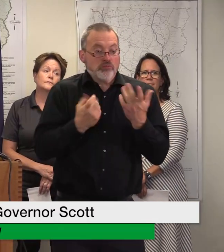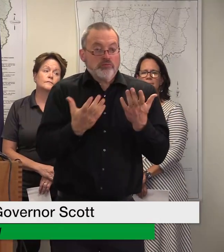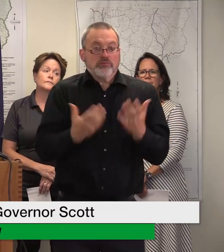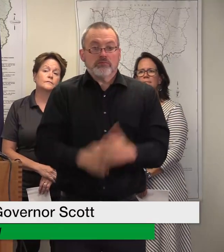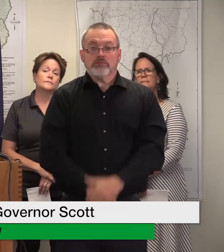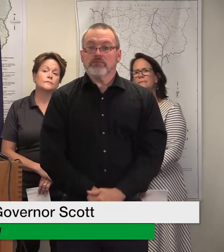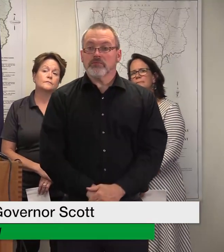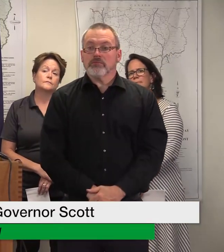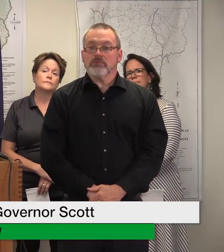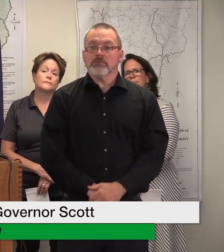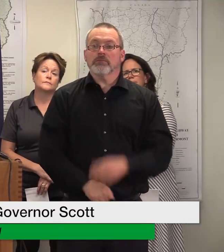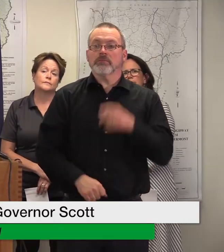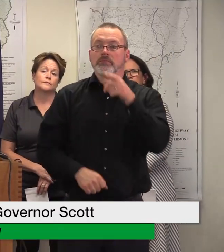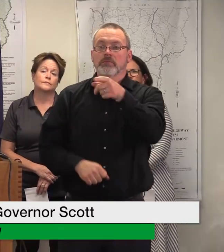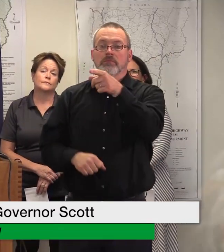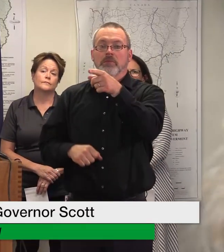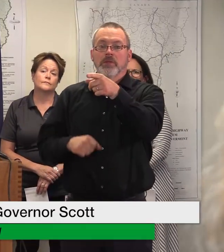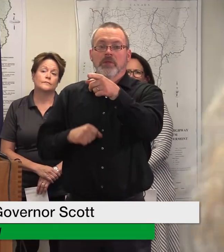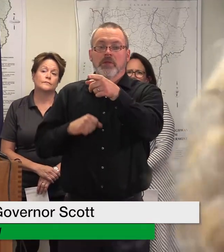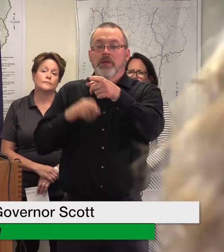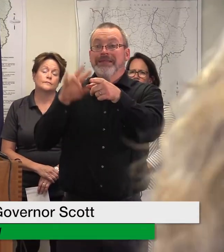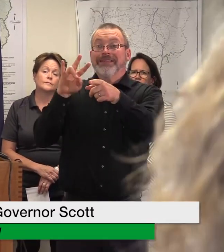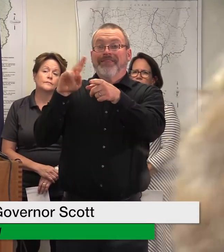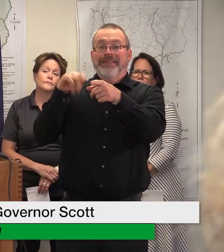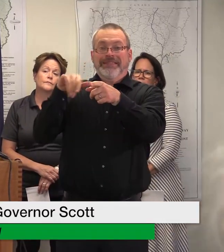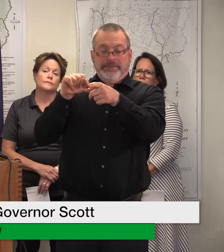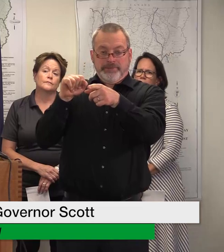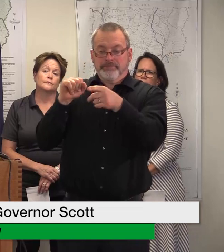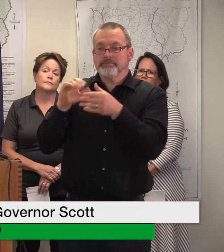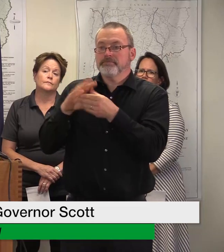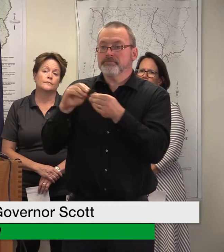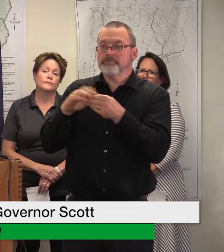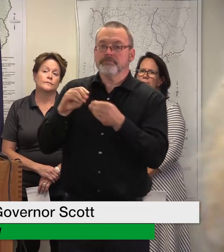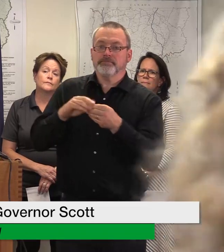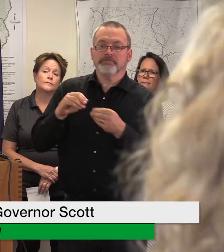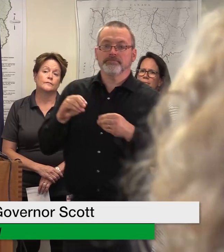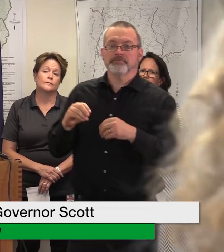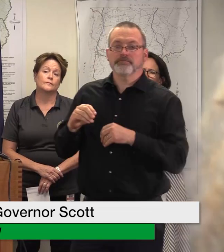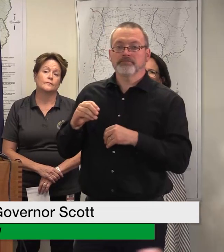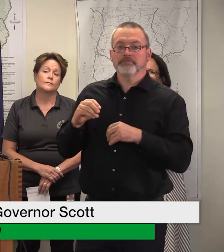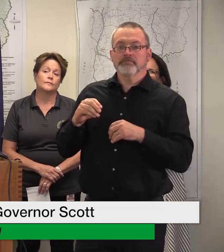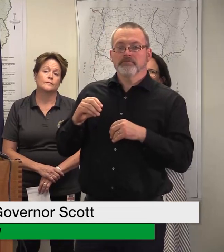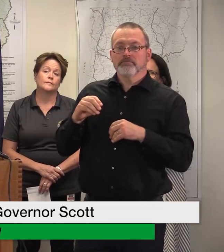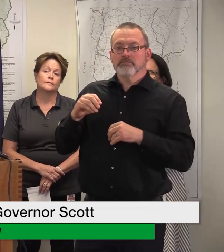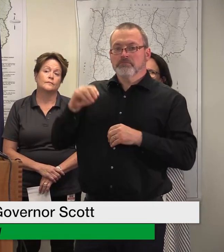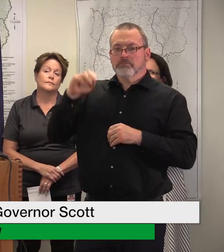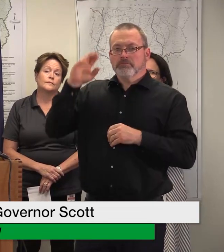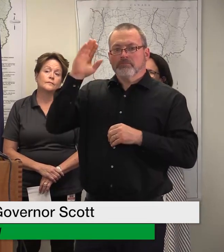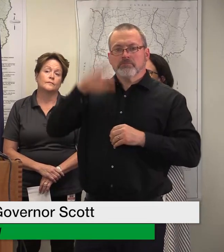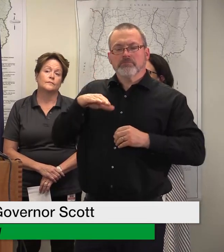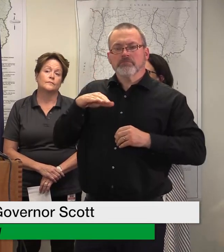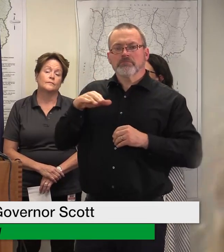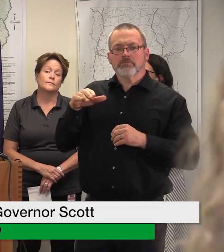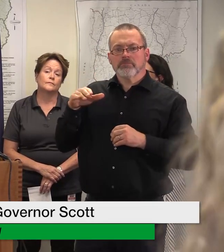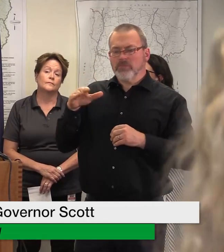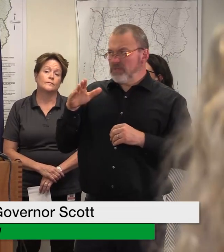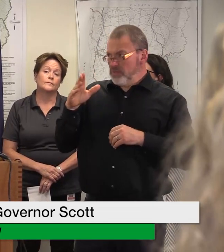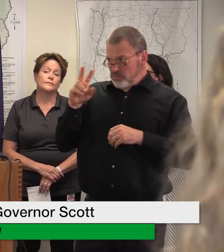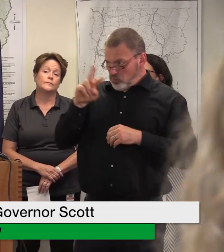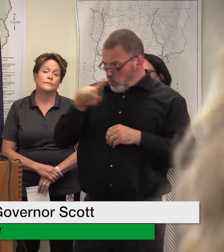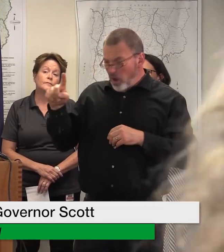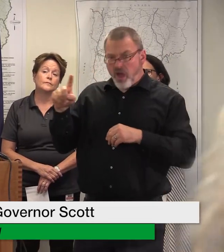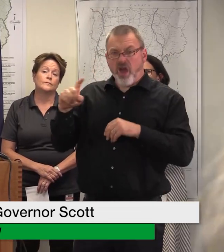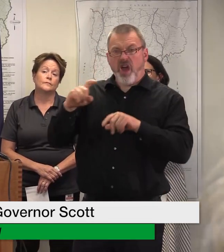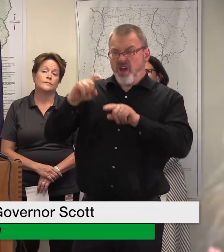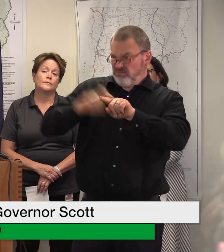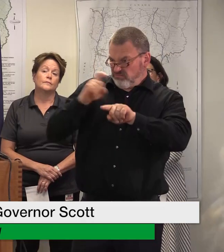Governor, now that you have dug out from under the backlog of 211 calls, as Commissioner Morrison mentioned last